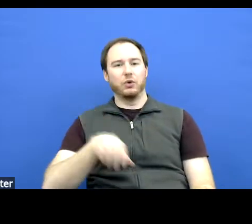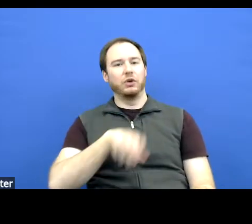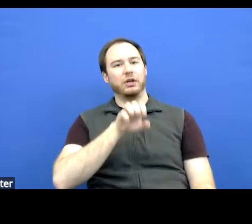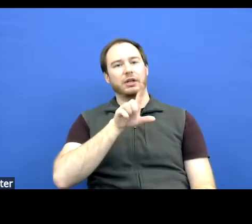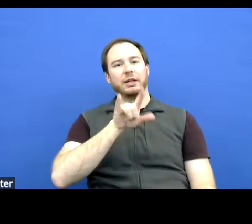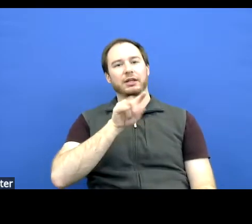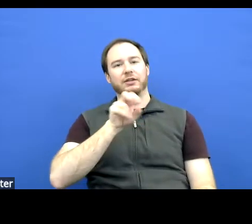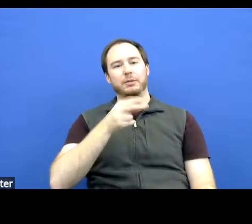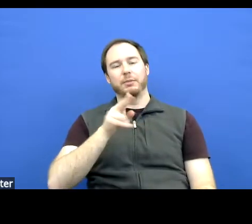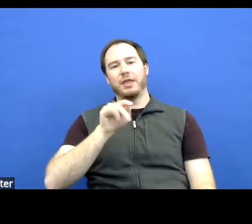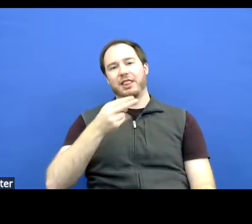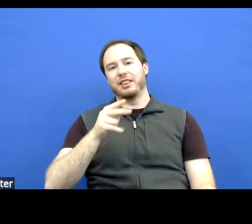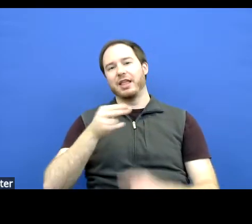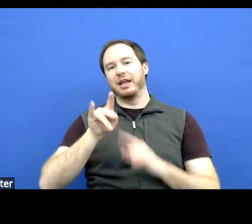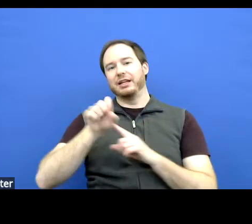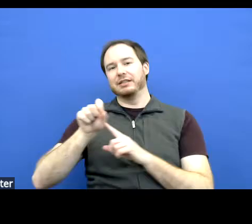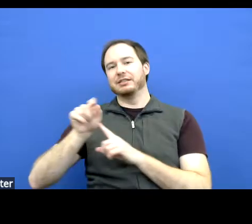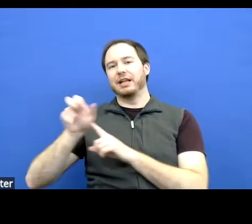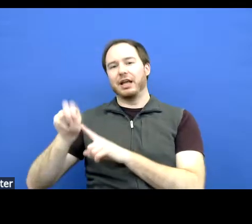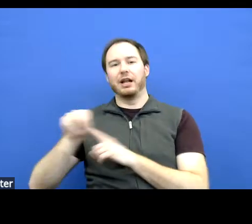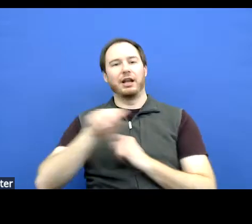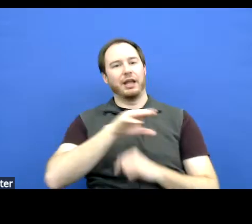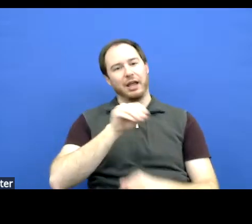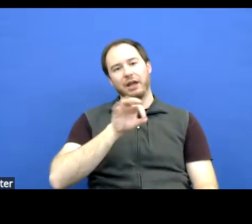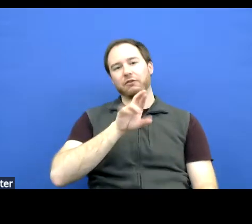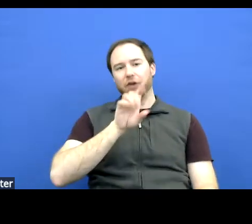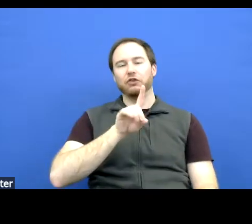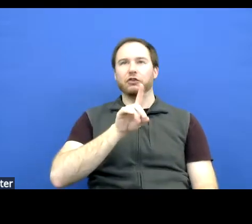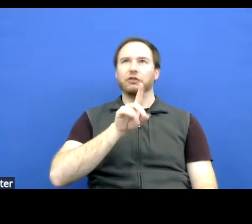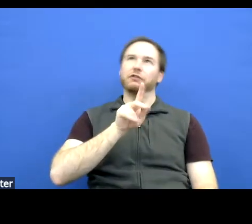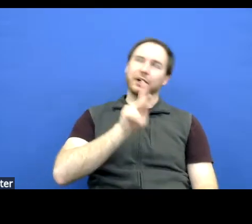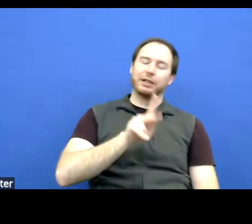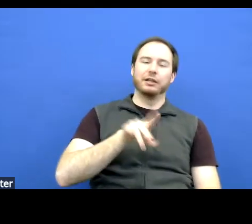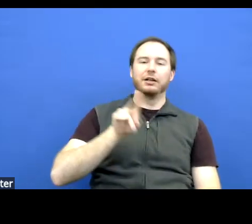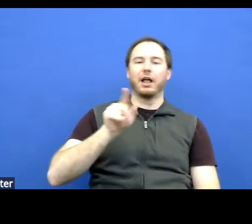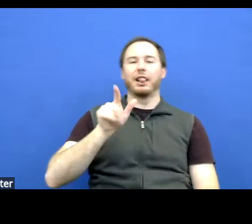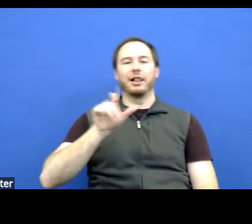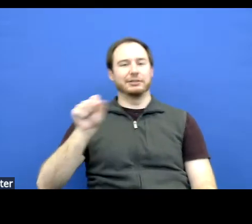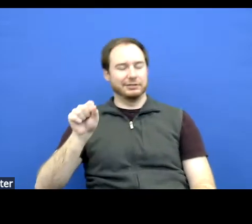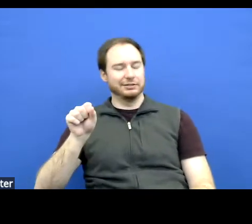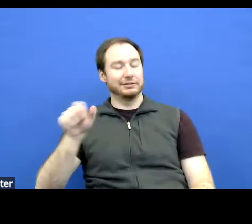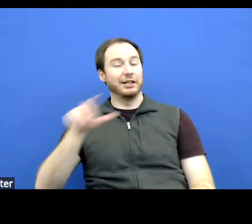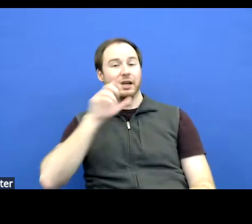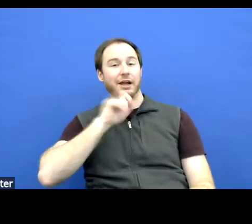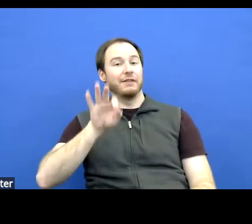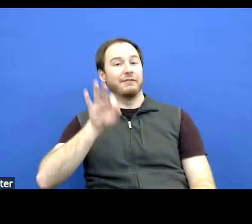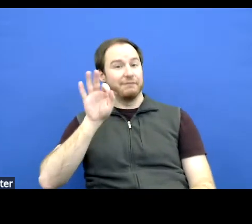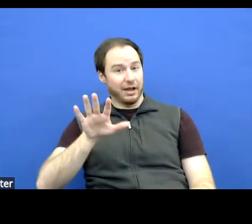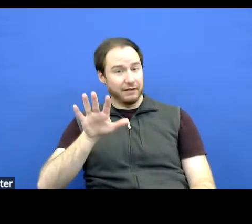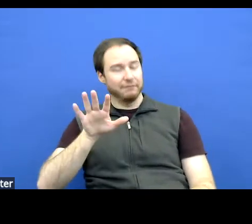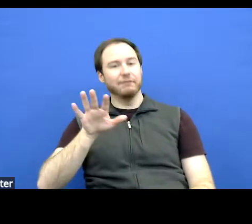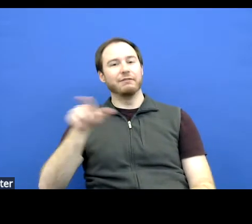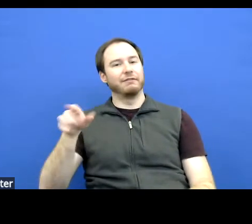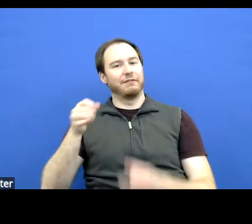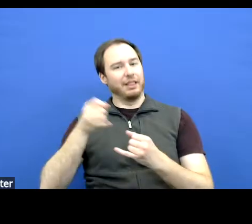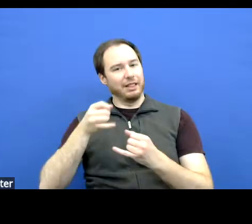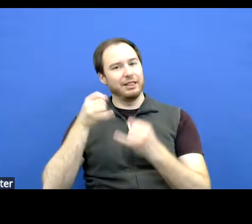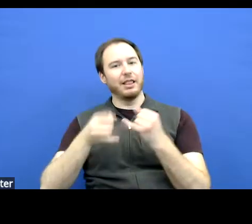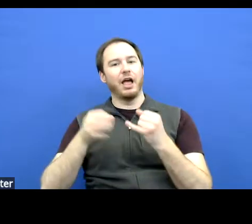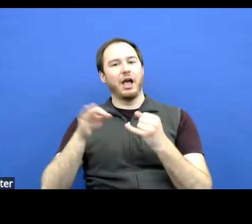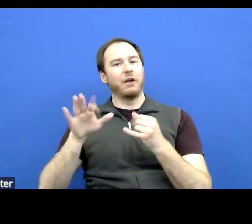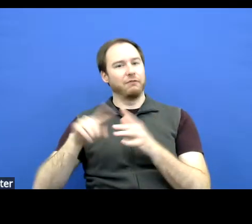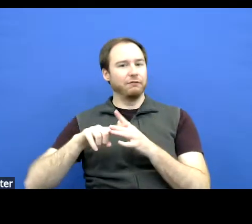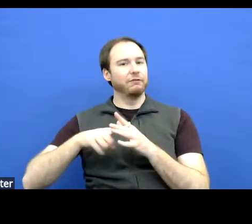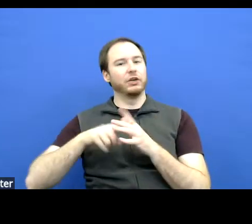Cady Stanton, and Frederick Douglass. At the age of 95, Antoinette was the last of the